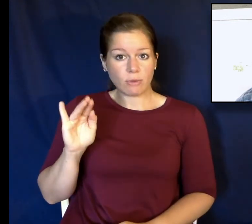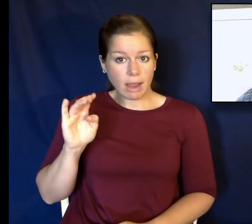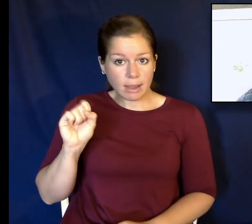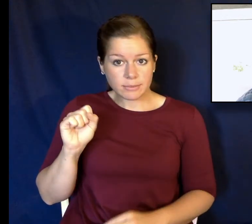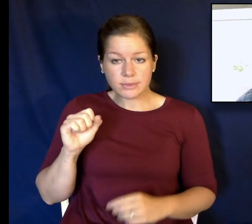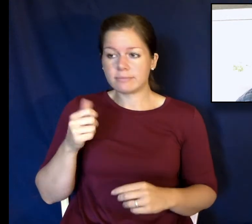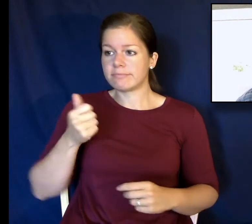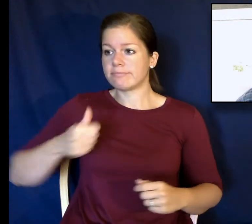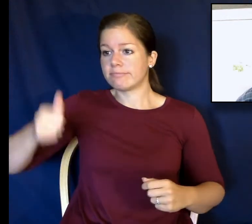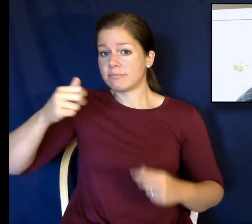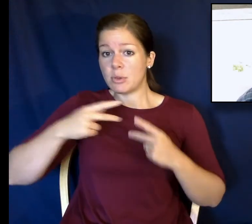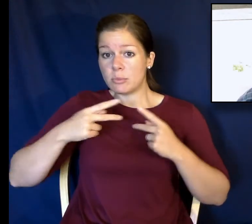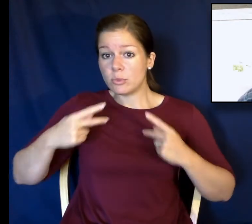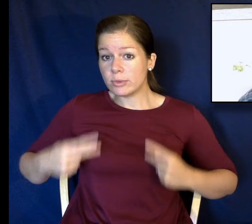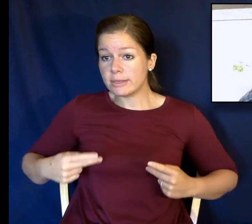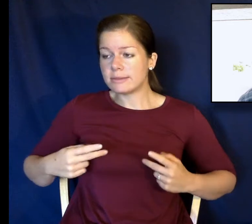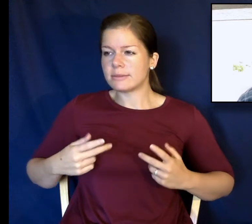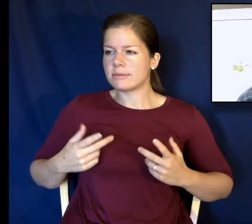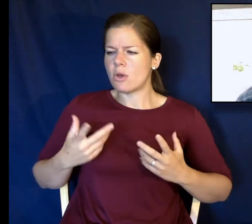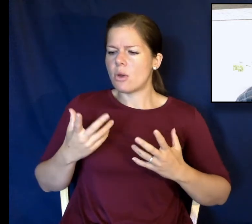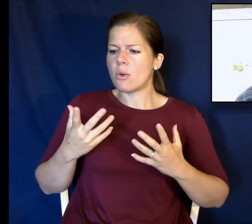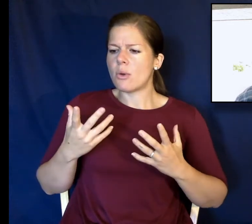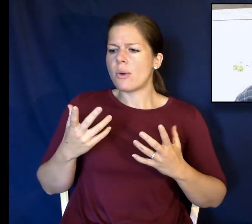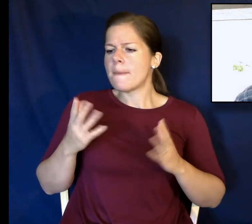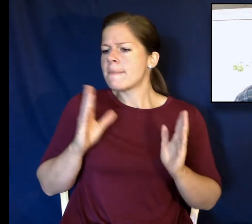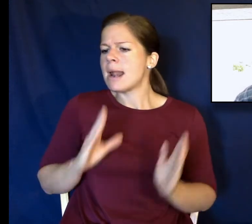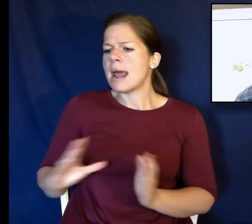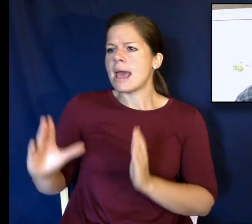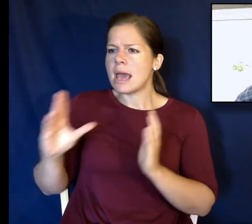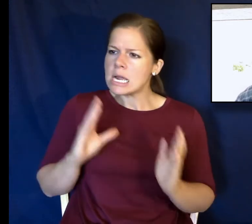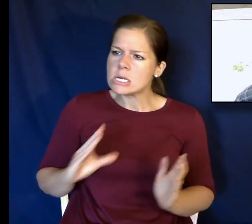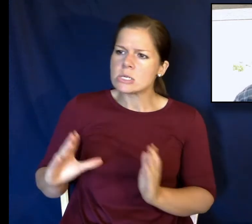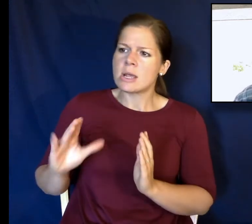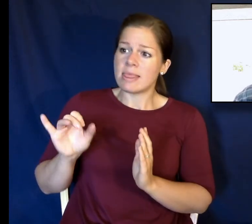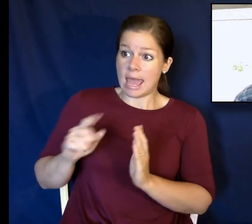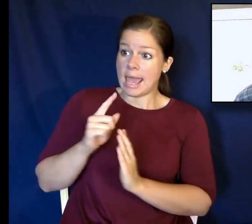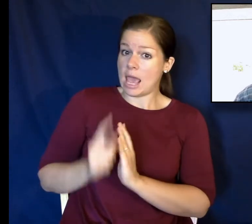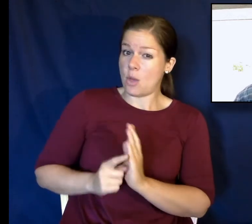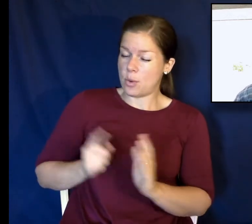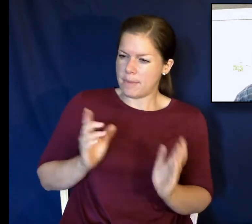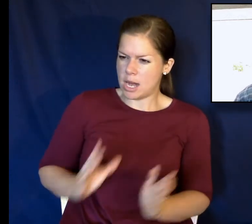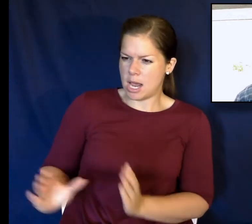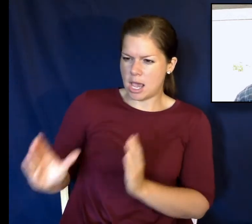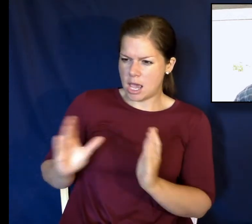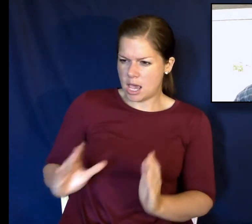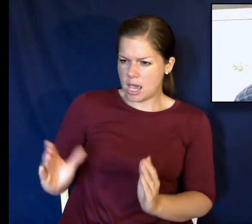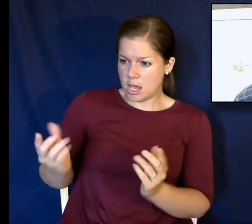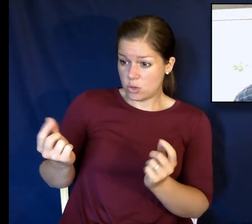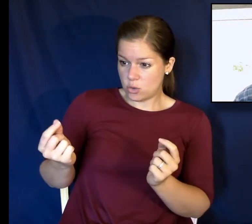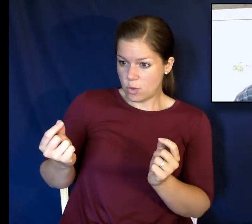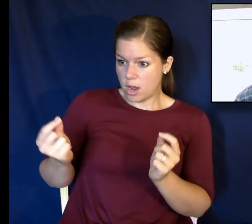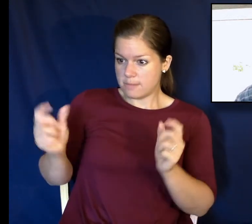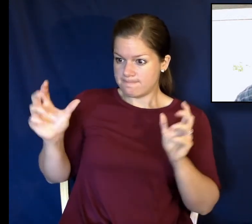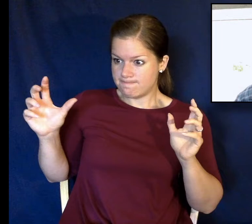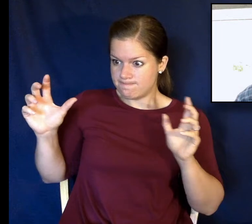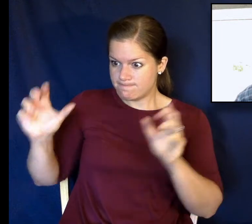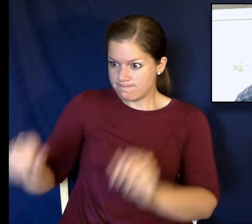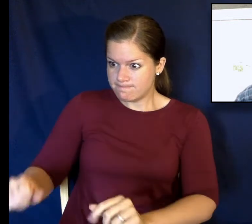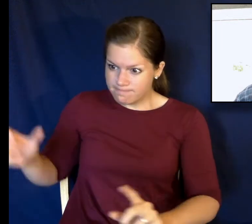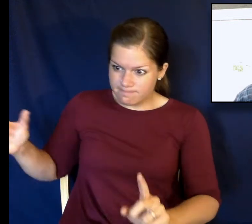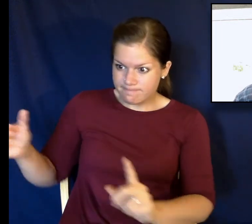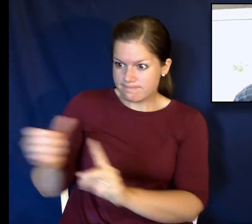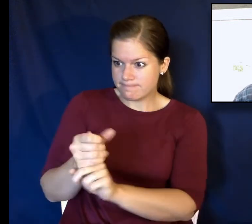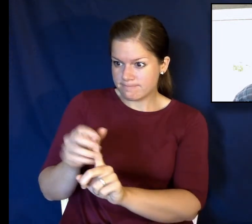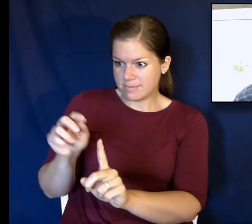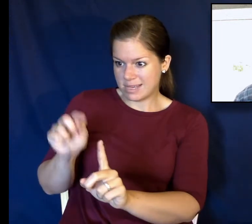that very hour. Now, they're not talking about praying, right? They're not talking about laying hands on the Lord to pray for him. They're talking about laying hands on him to bring him